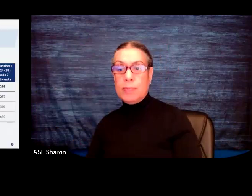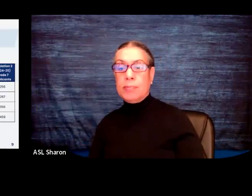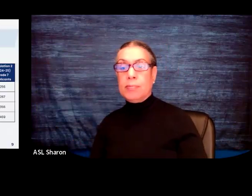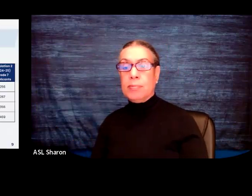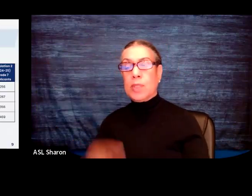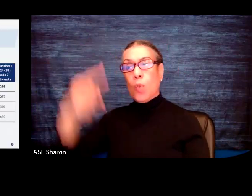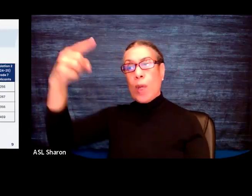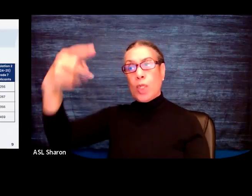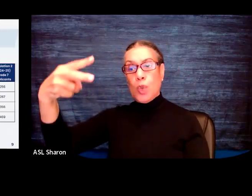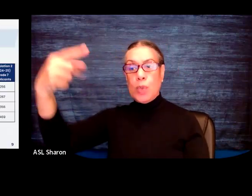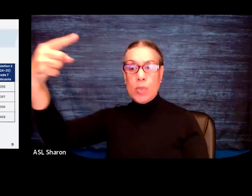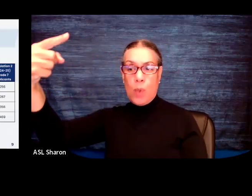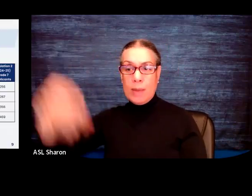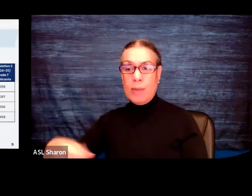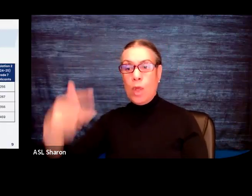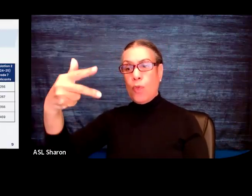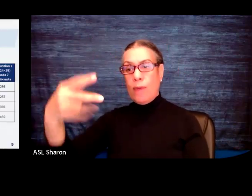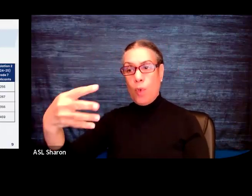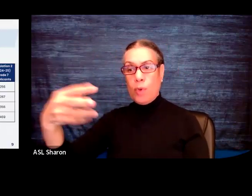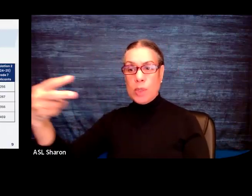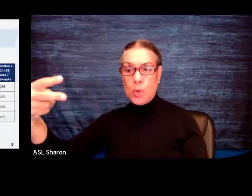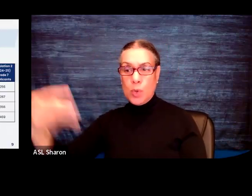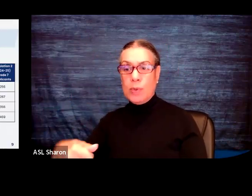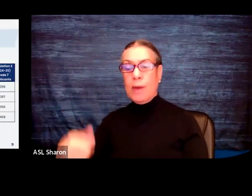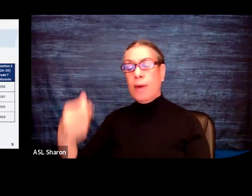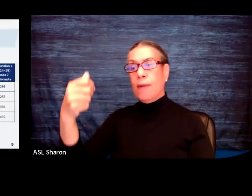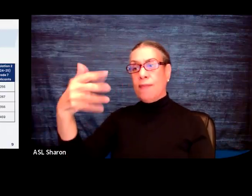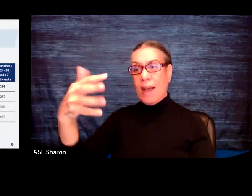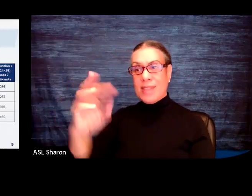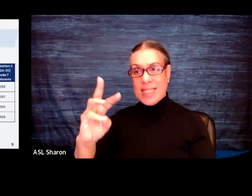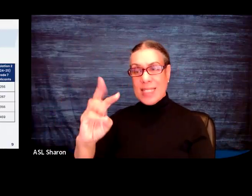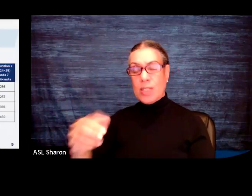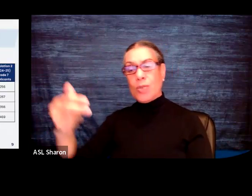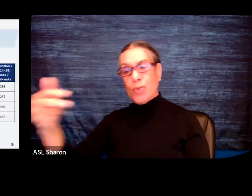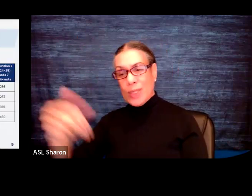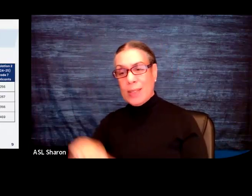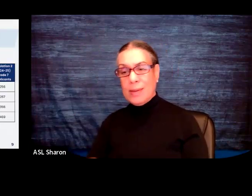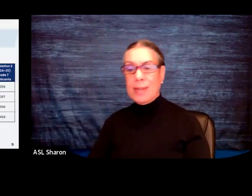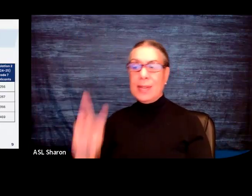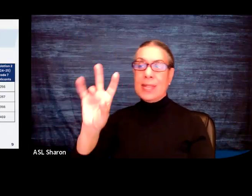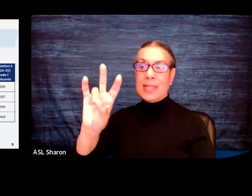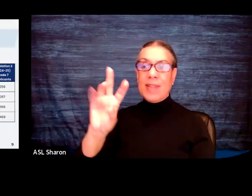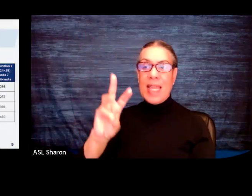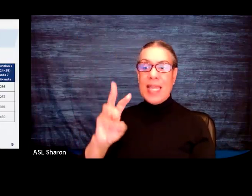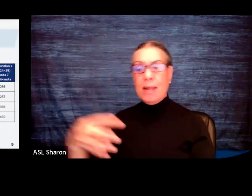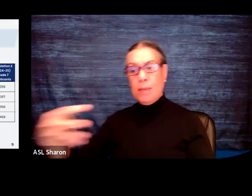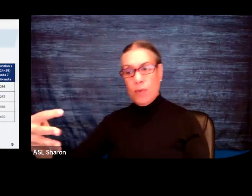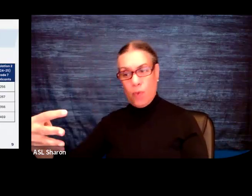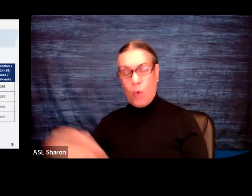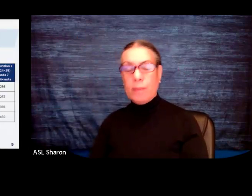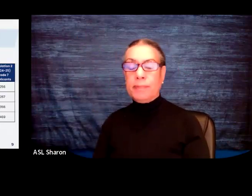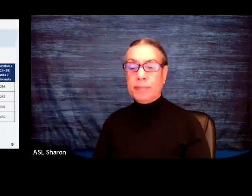tier 1, tiers 3 and 4 became tier 2, tiers 5 and 6 became tier 3, and tiers 7 and 8 became tier 4.